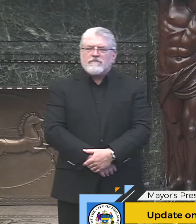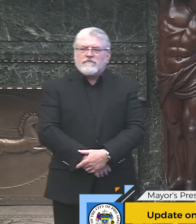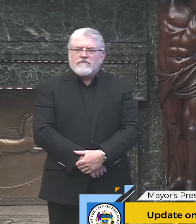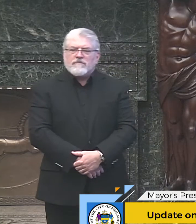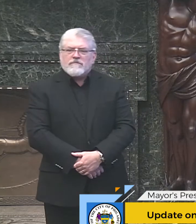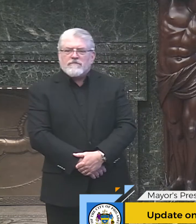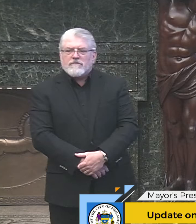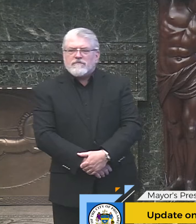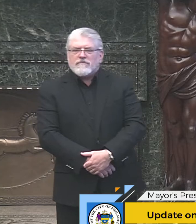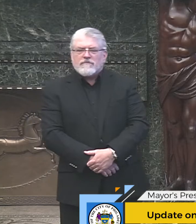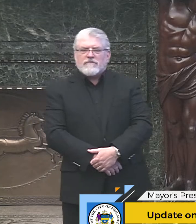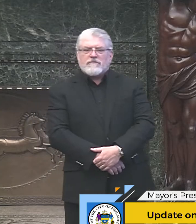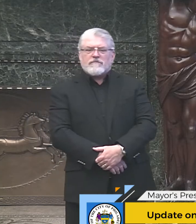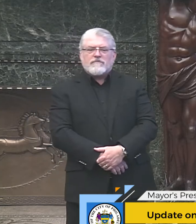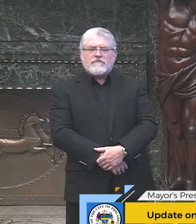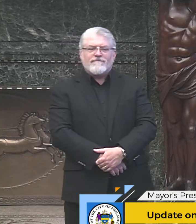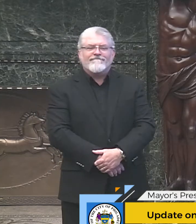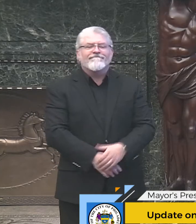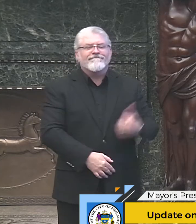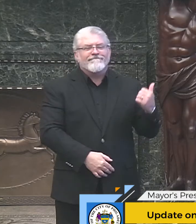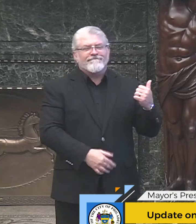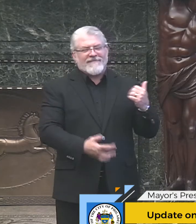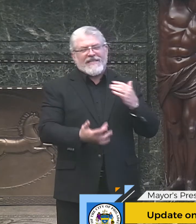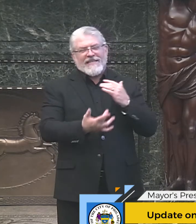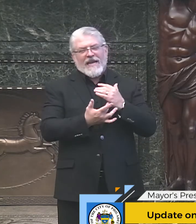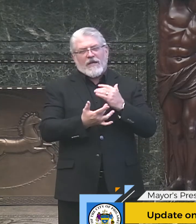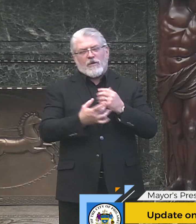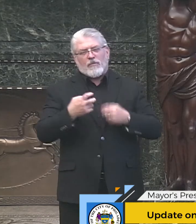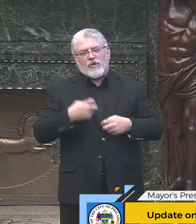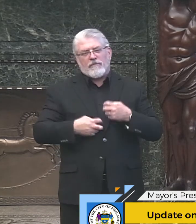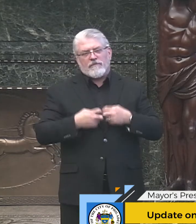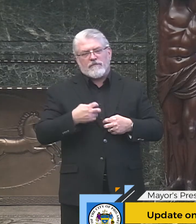I think we're having some technical problems here.